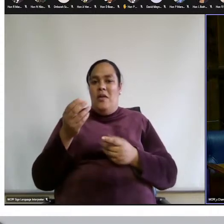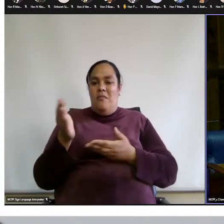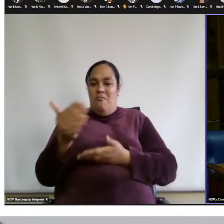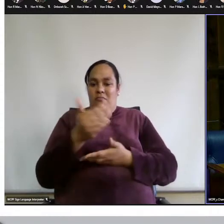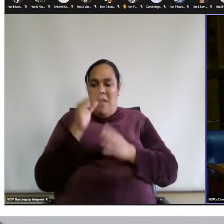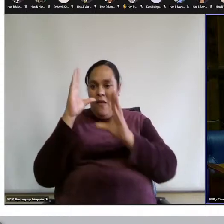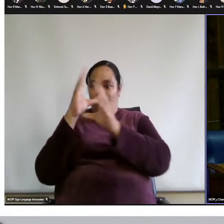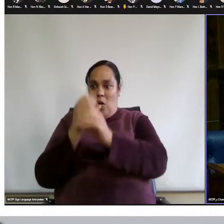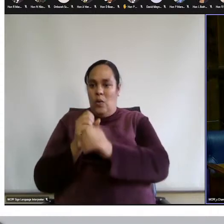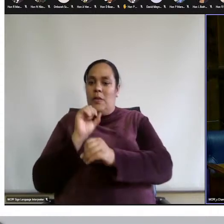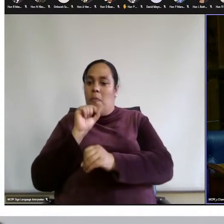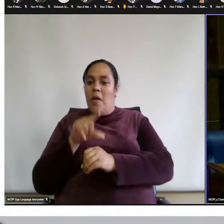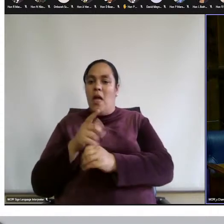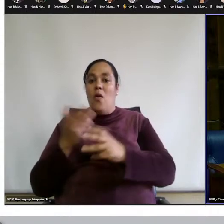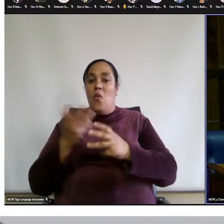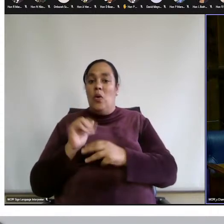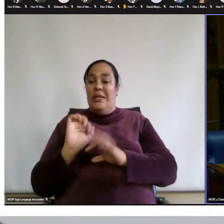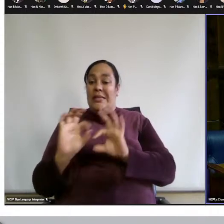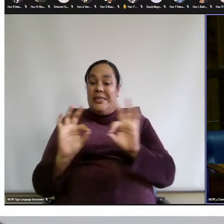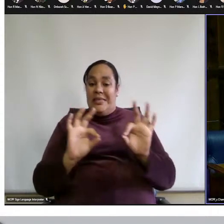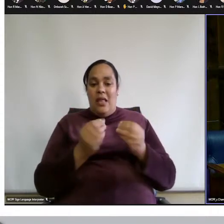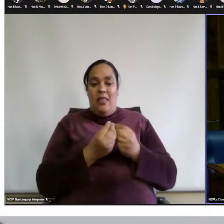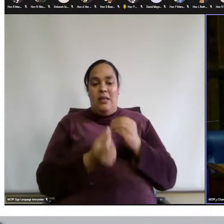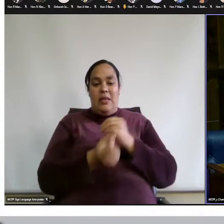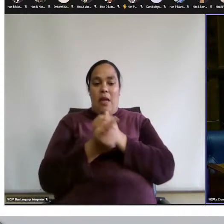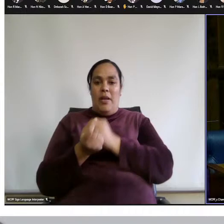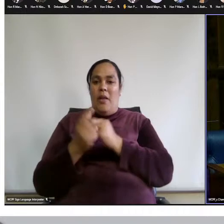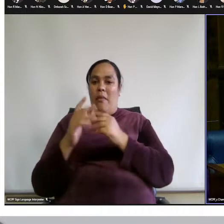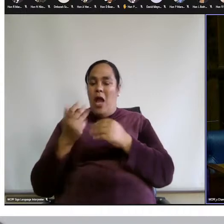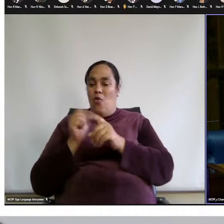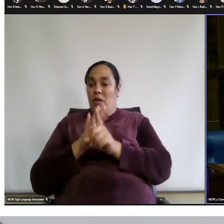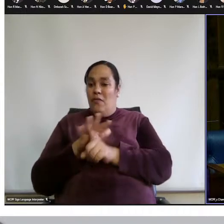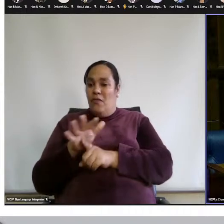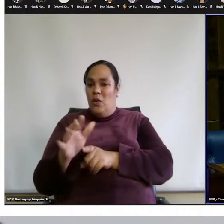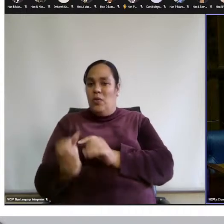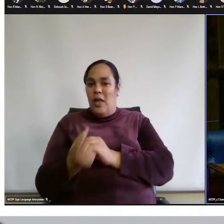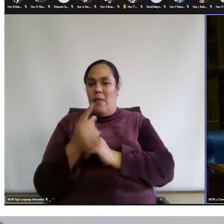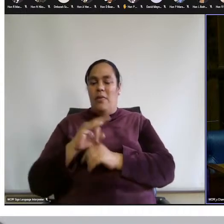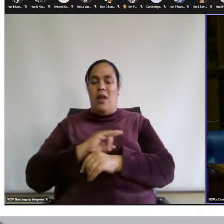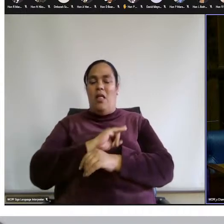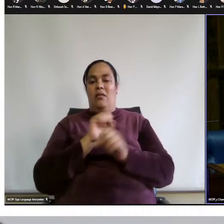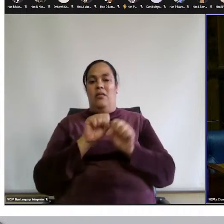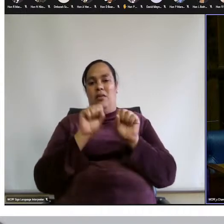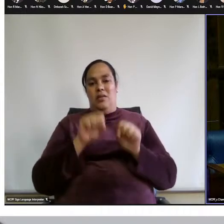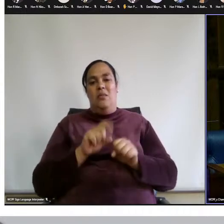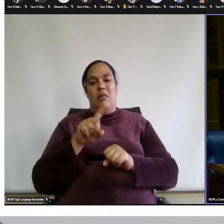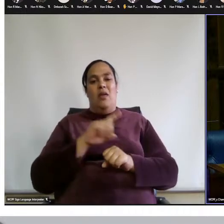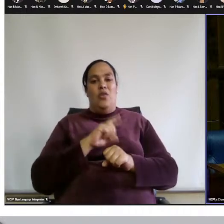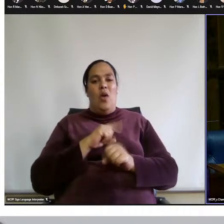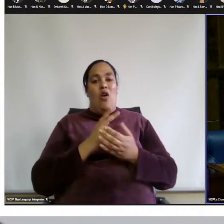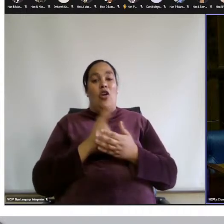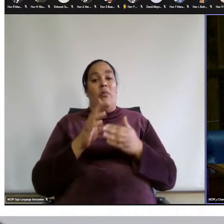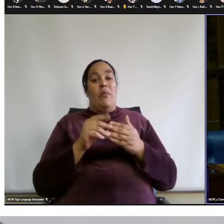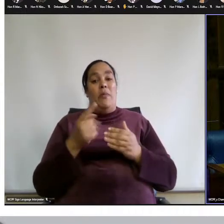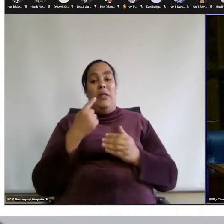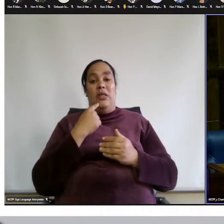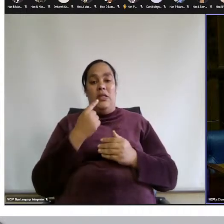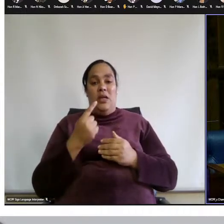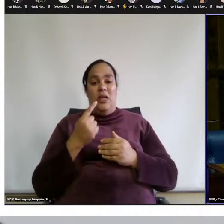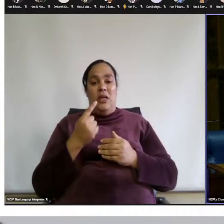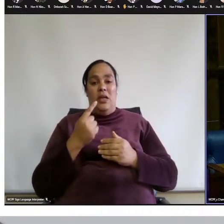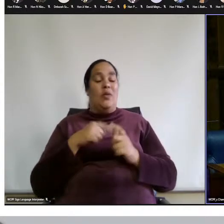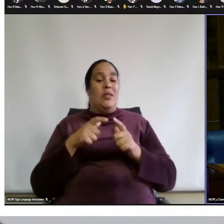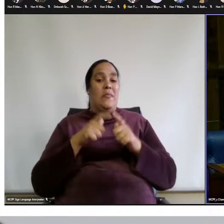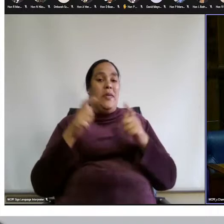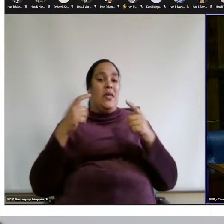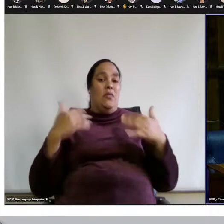focus on where these things are happening, how it's influencing our health system. And as of course, as the Honourable Member said, it costs us a huge